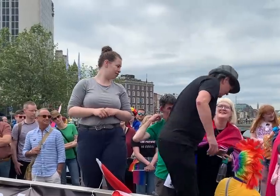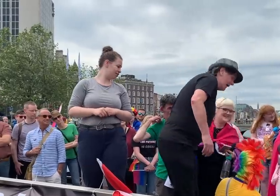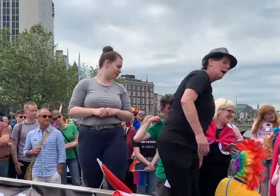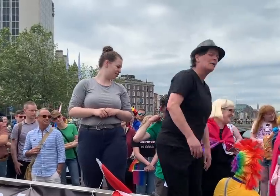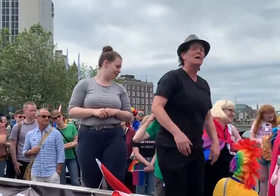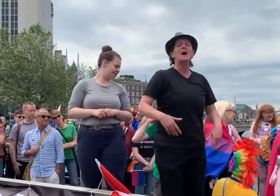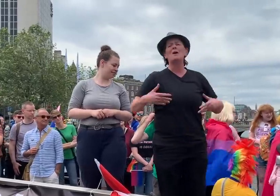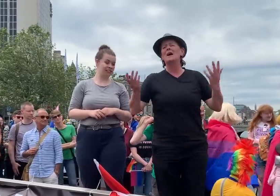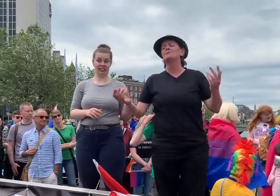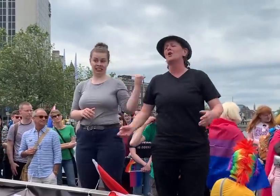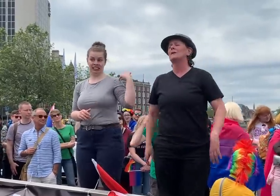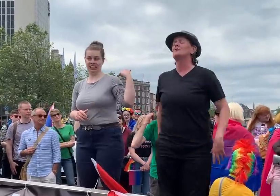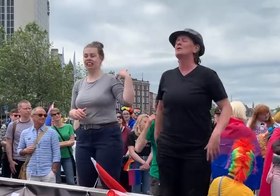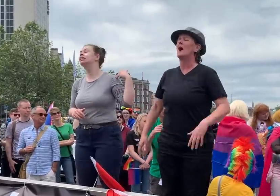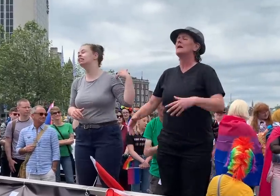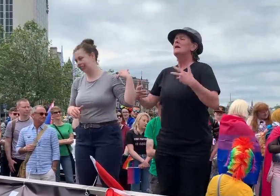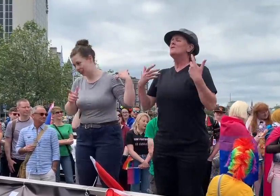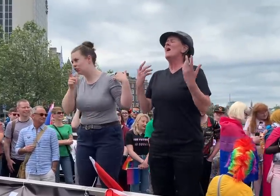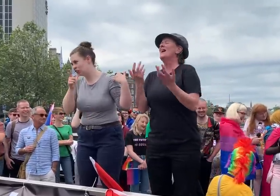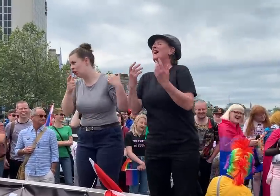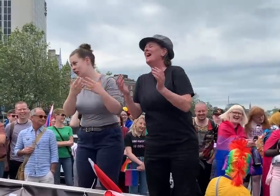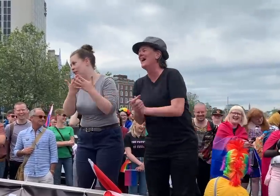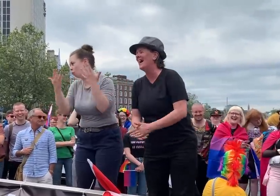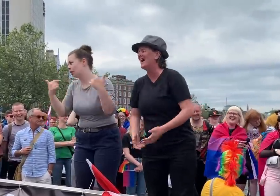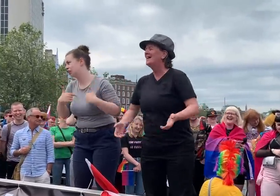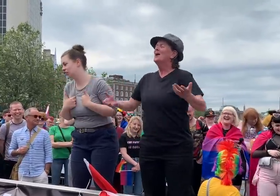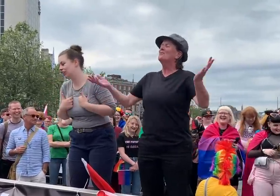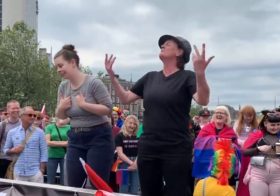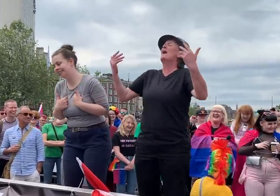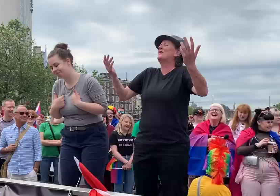Yes. Okay, now I am talking too long.